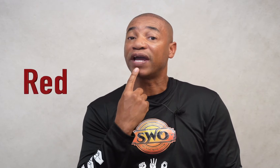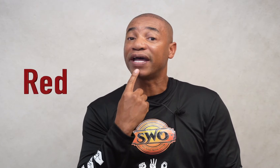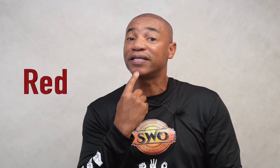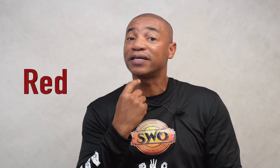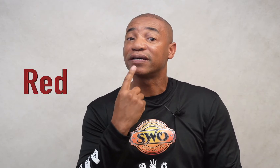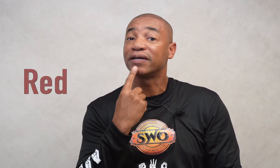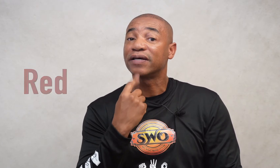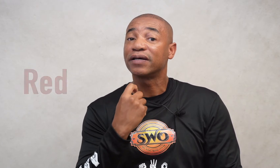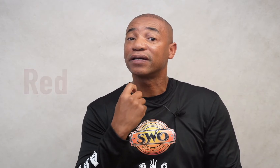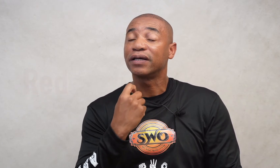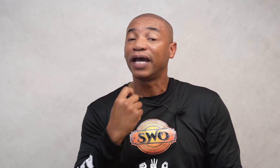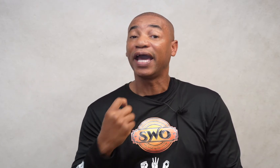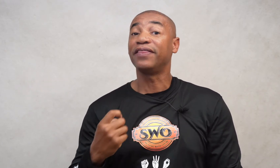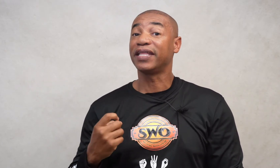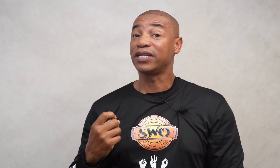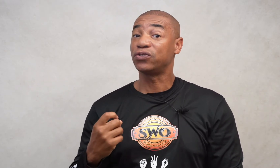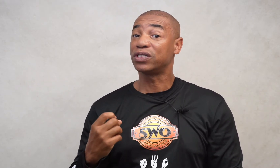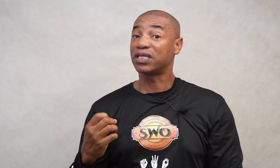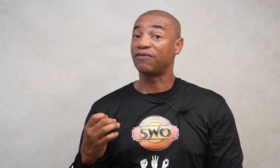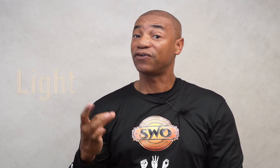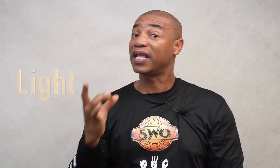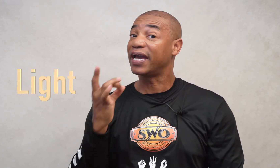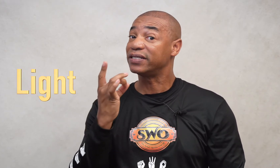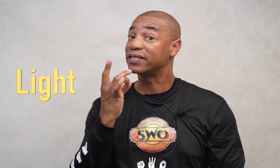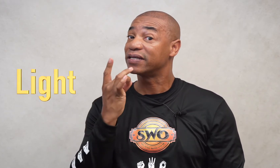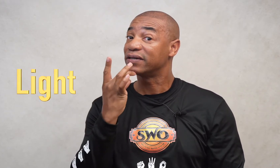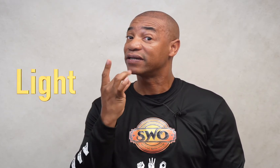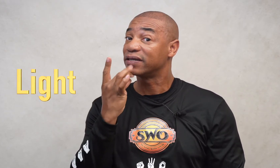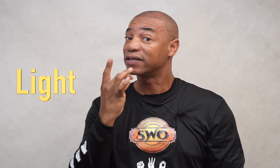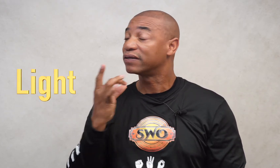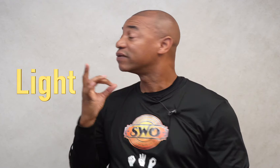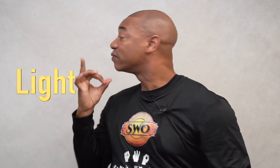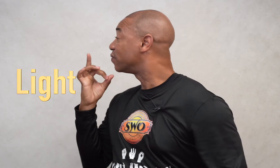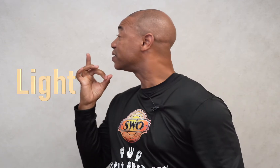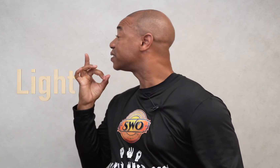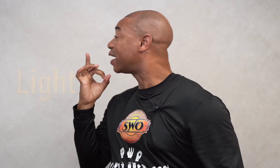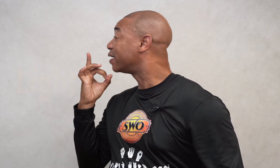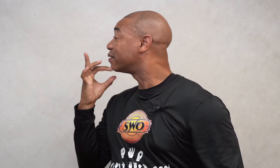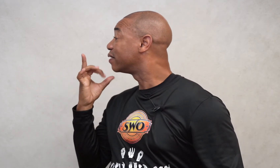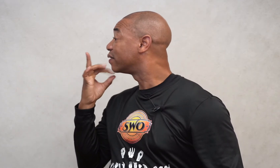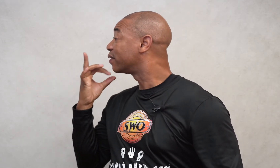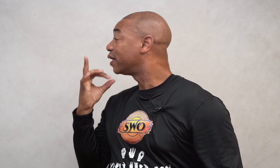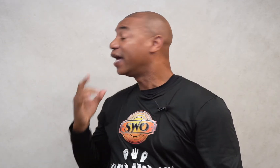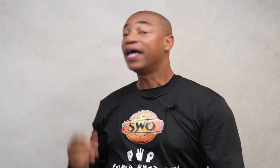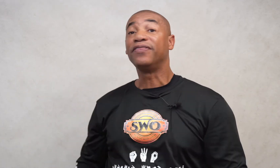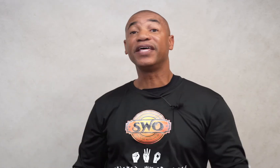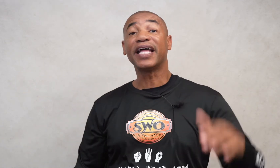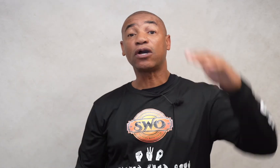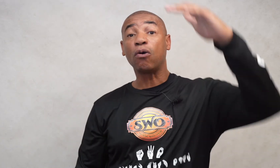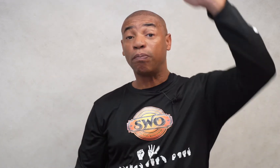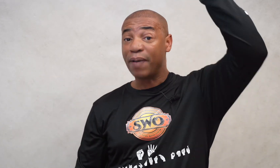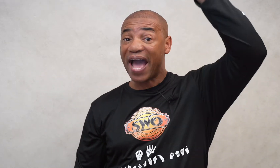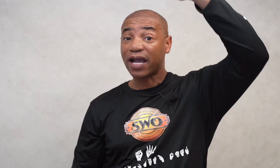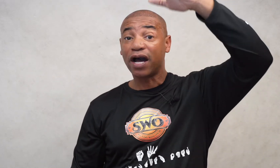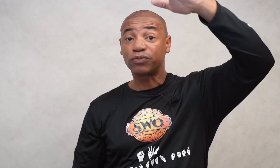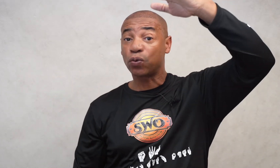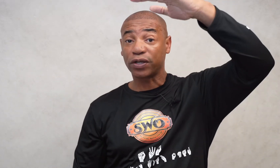red, and then I do the sign for light from the side. Then I go back up to where the